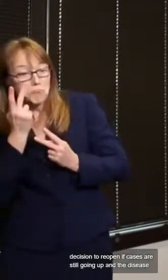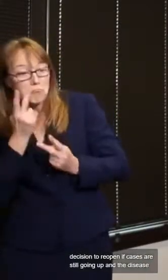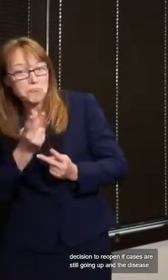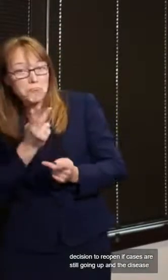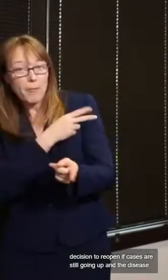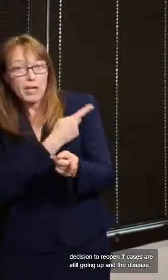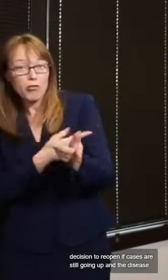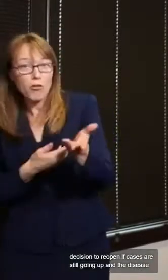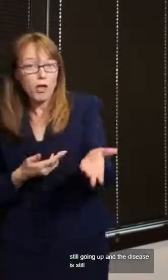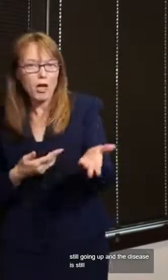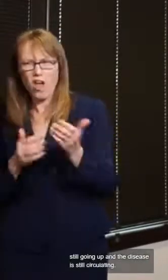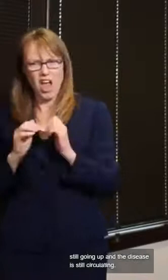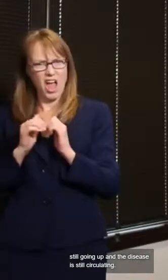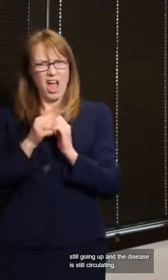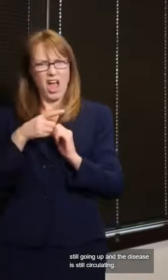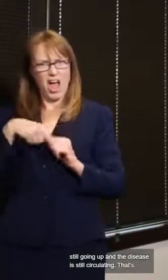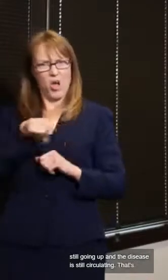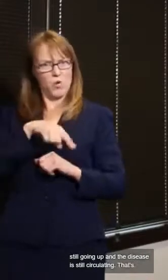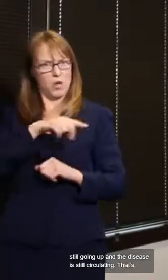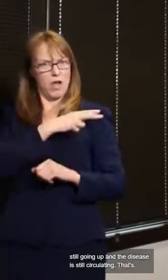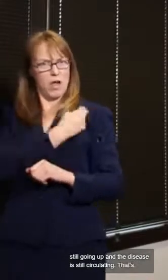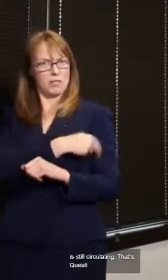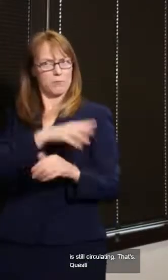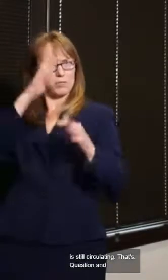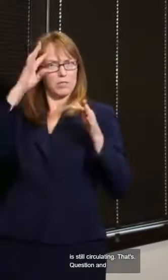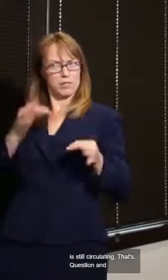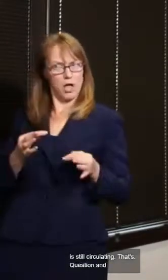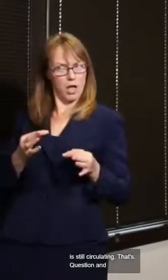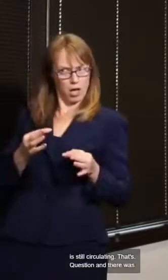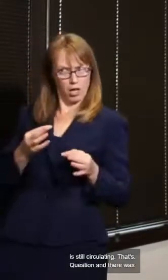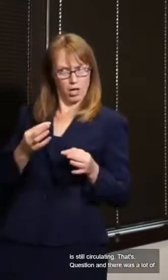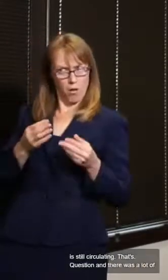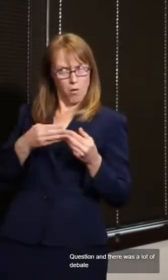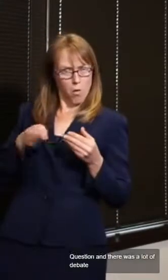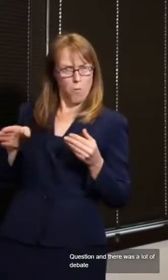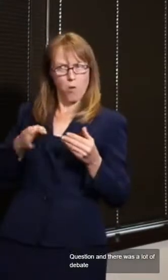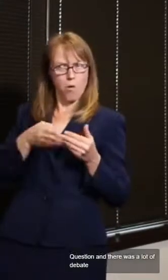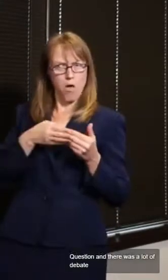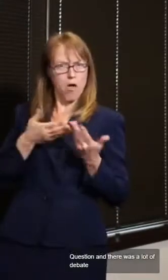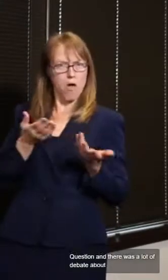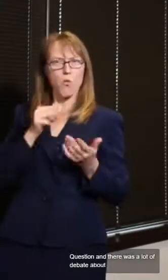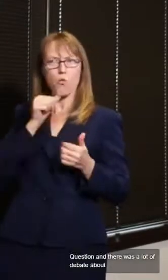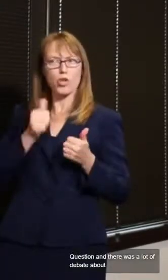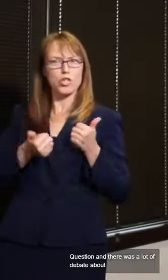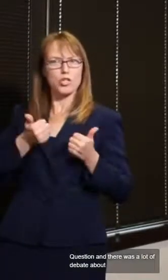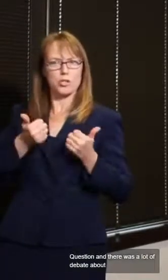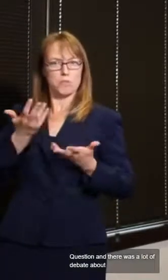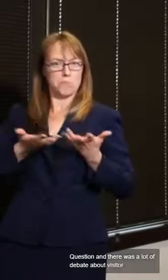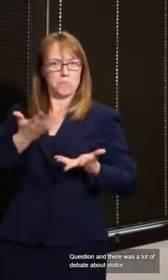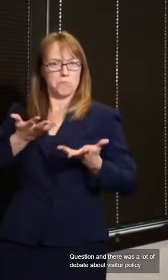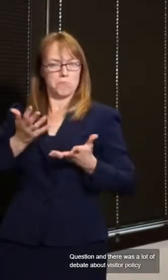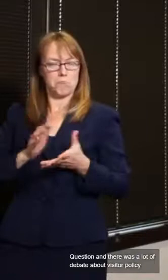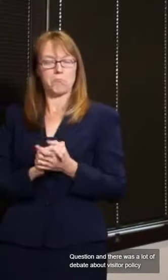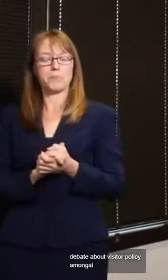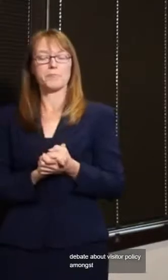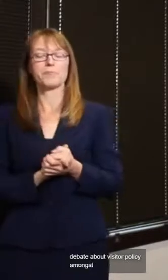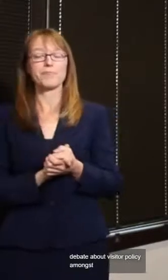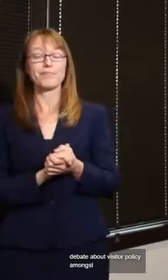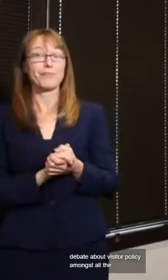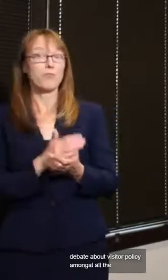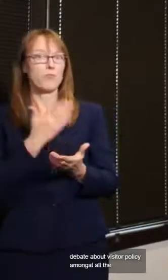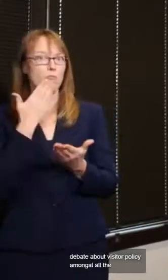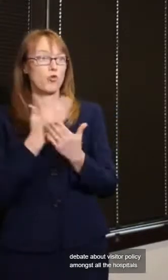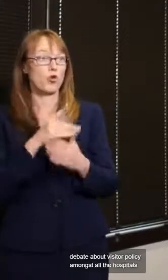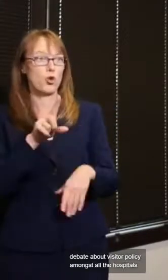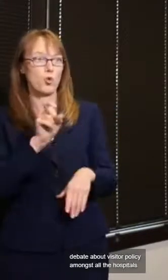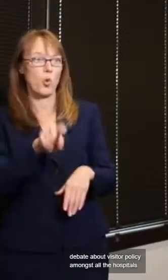still circulating? That's a good question, and there was a lot of debate about visitor policy amongst all of the